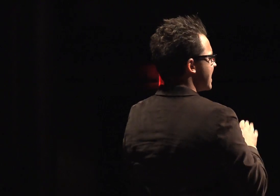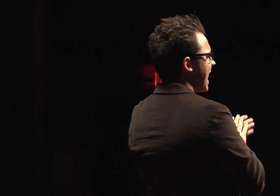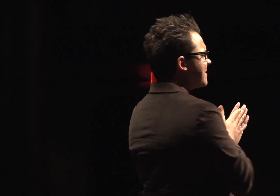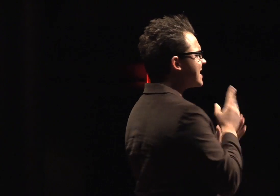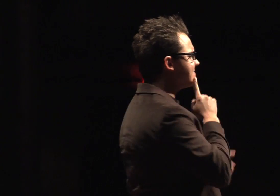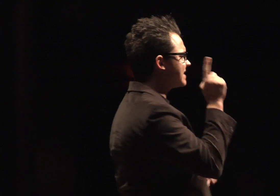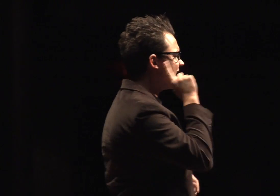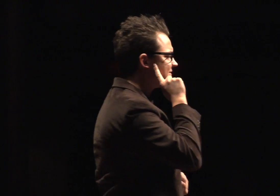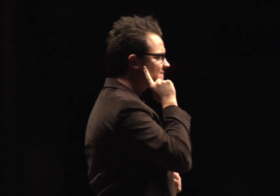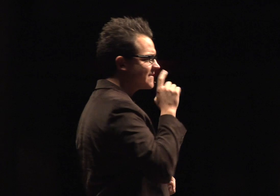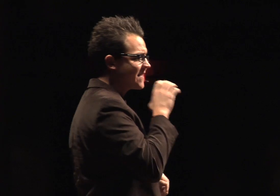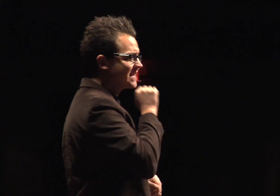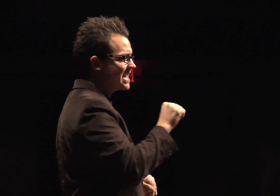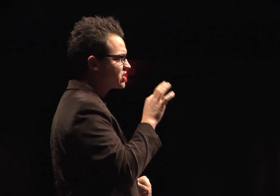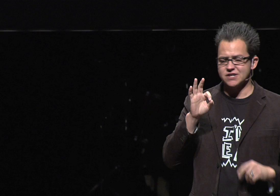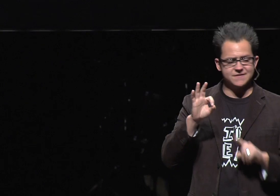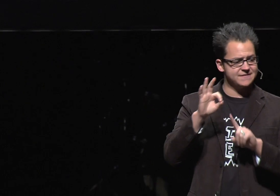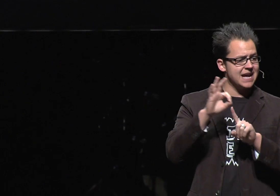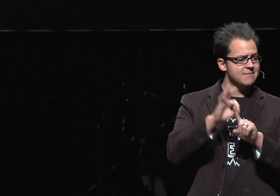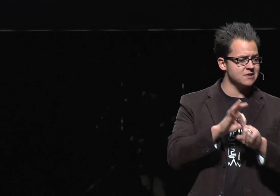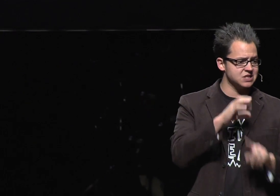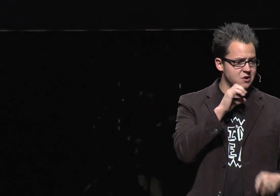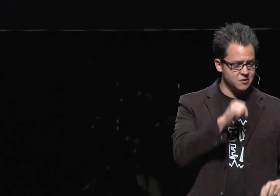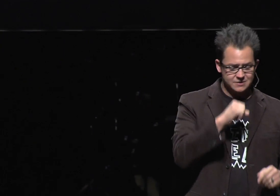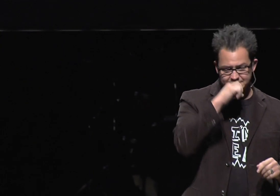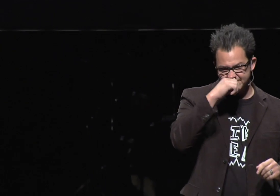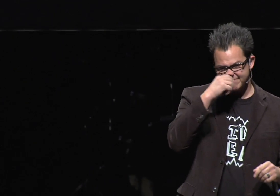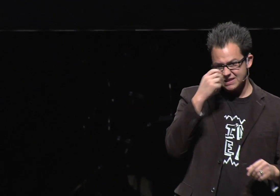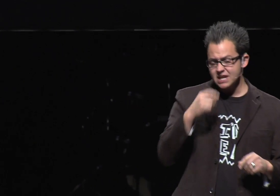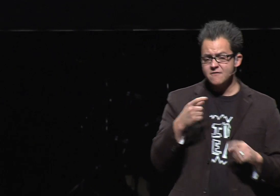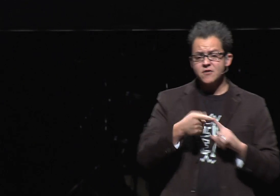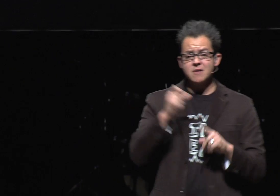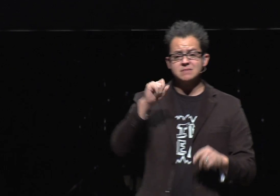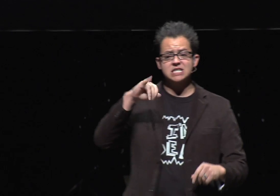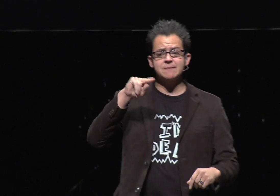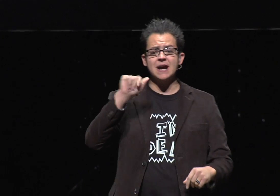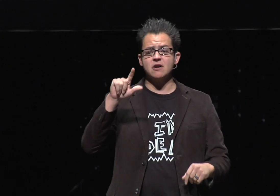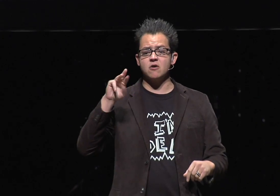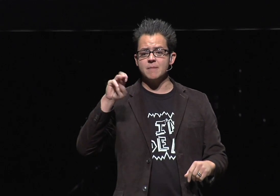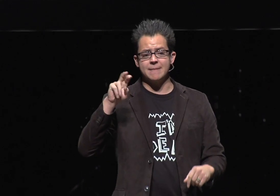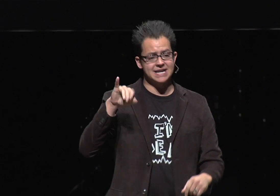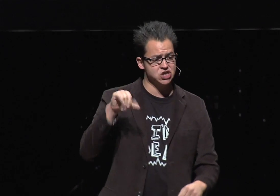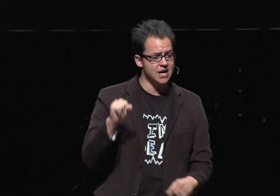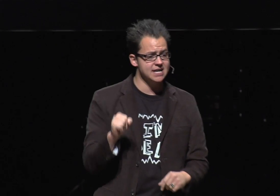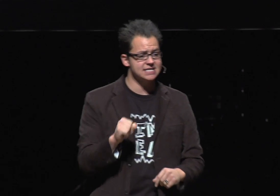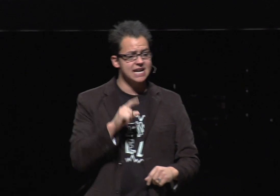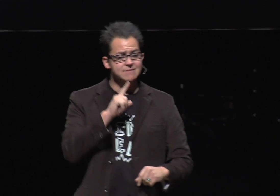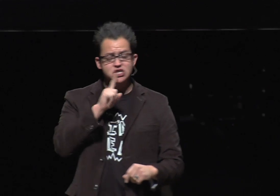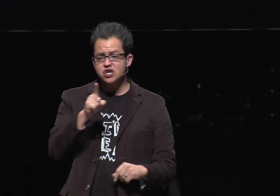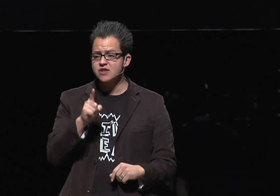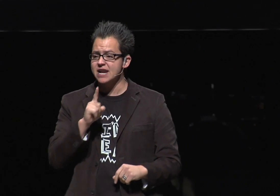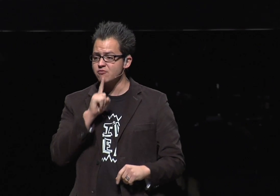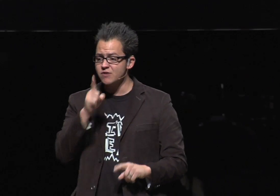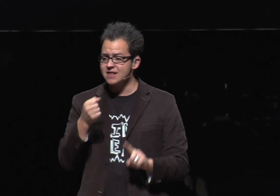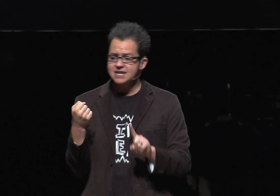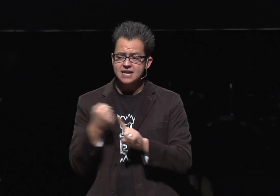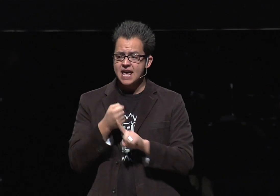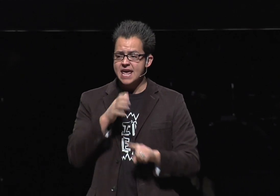I became deaf at the age of 9 months old from spinal meningitis, and I'm sure that it really hit